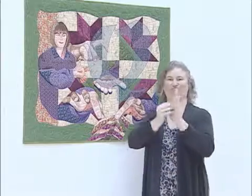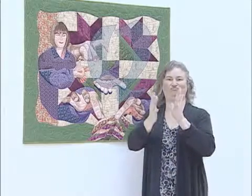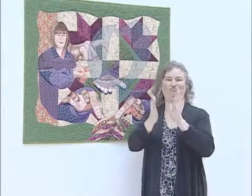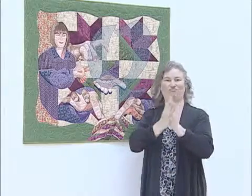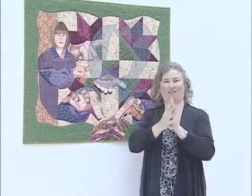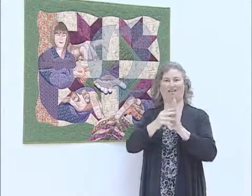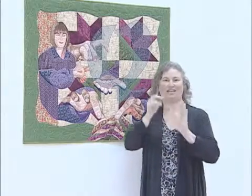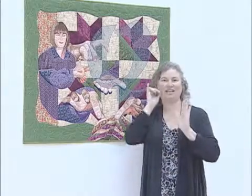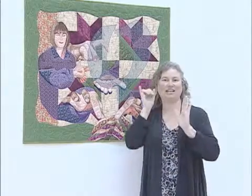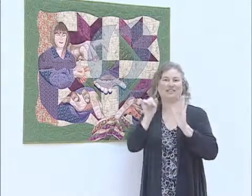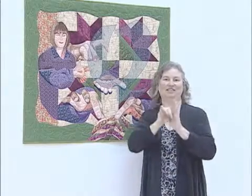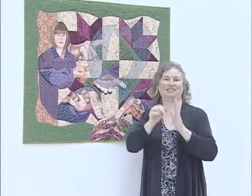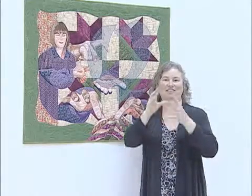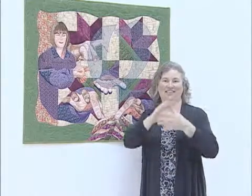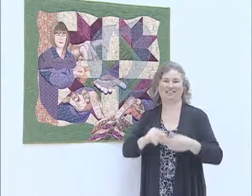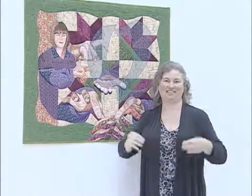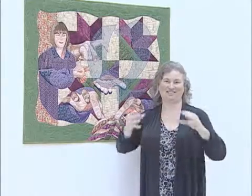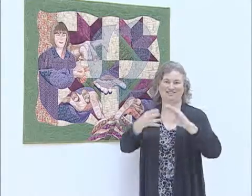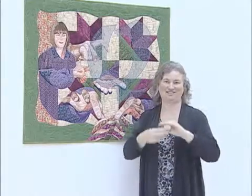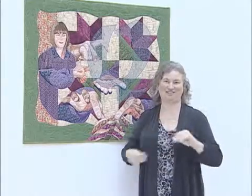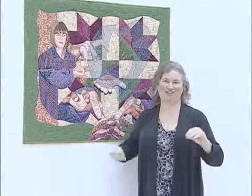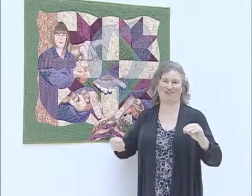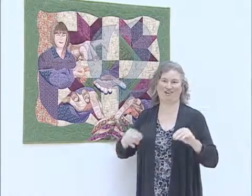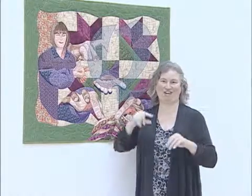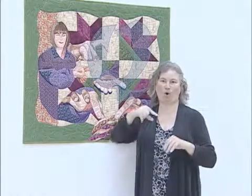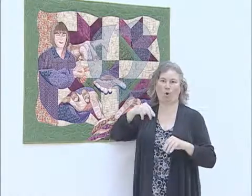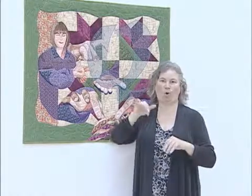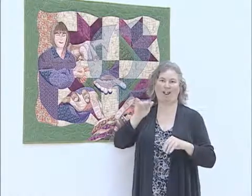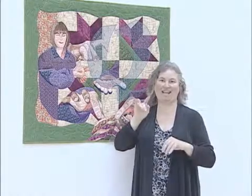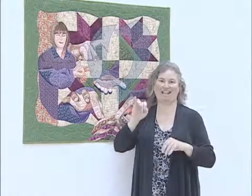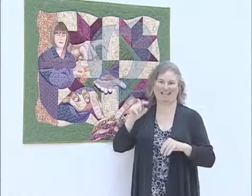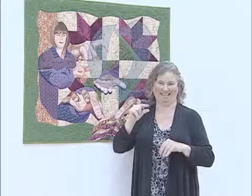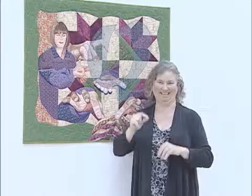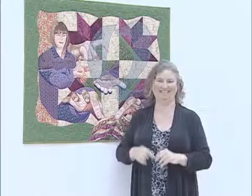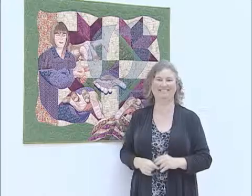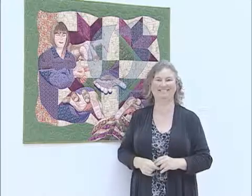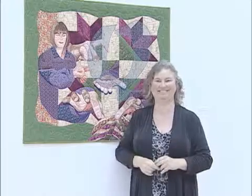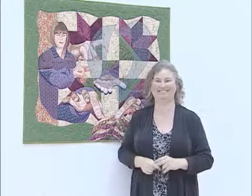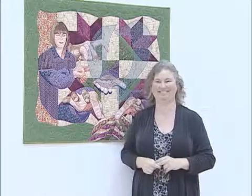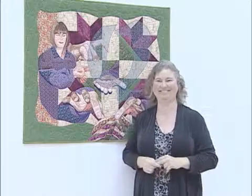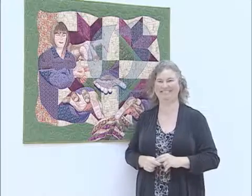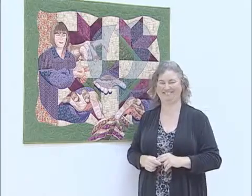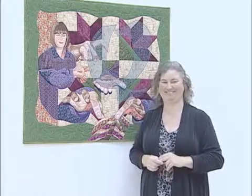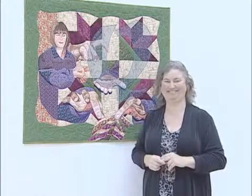I figured right up front we'd identify this story as being about quilting.